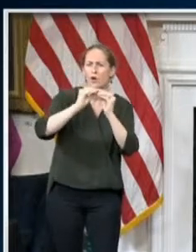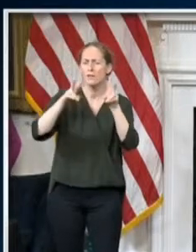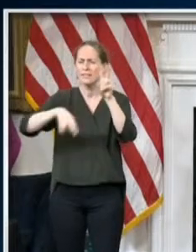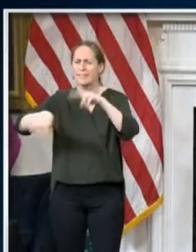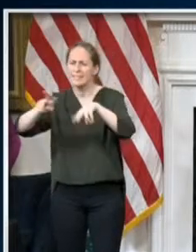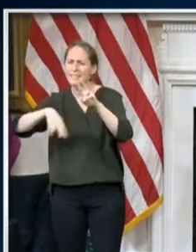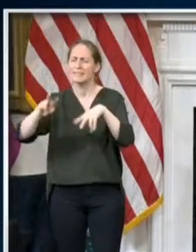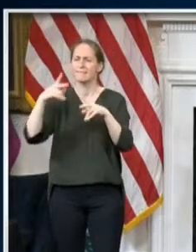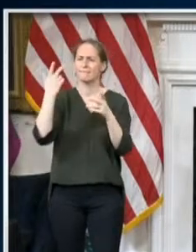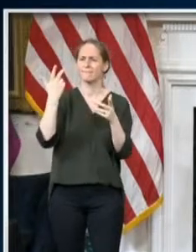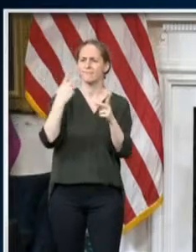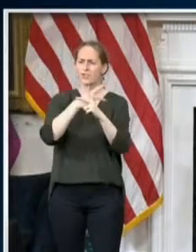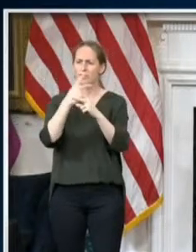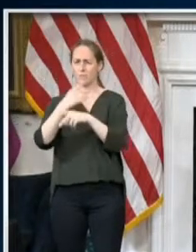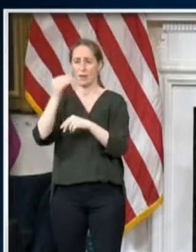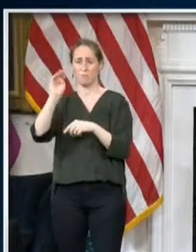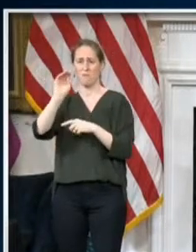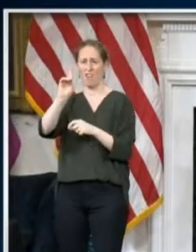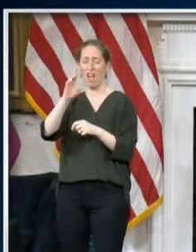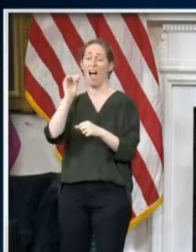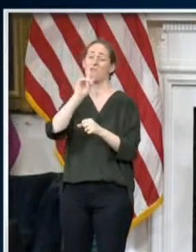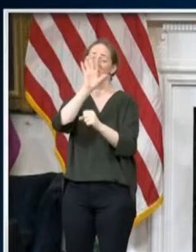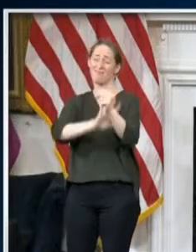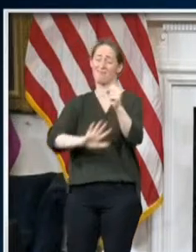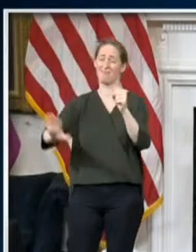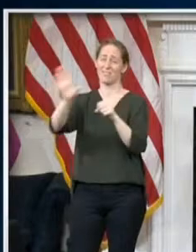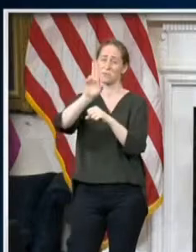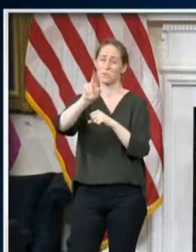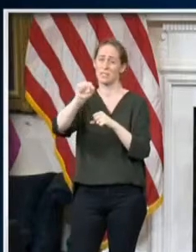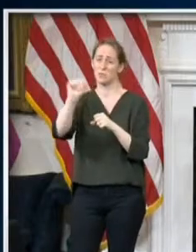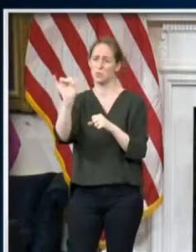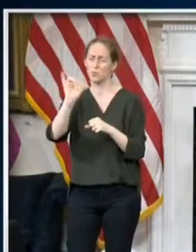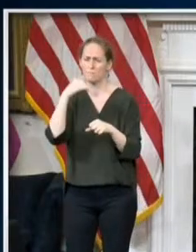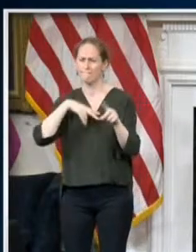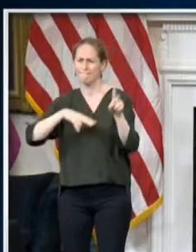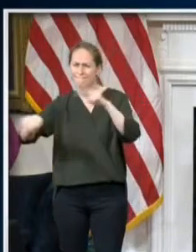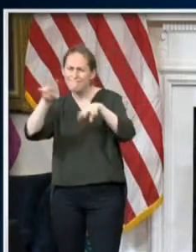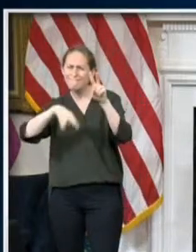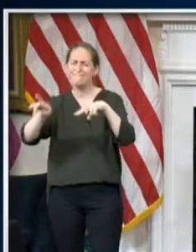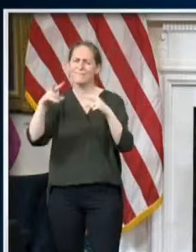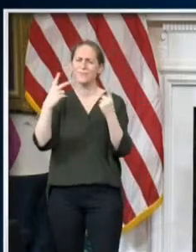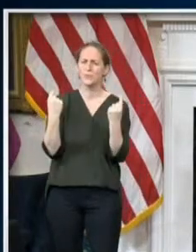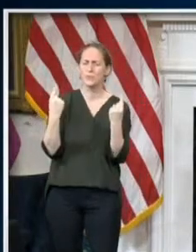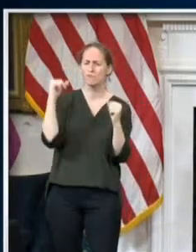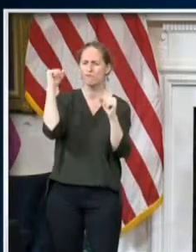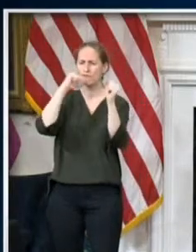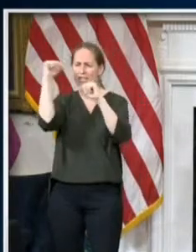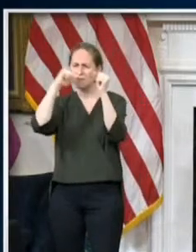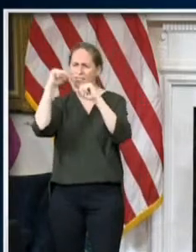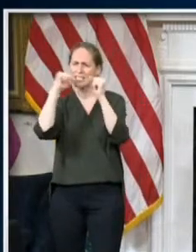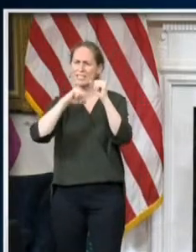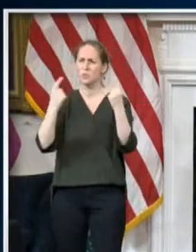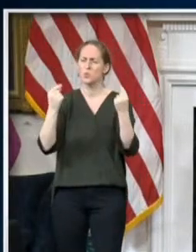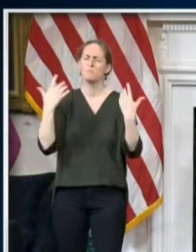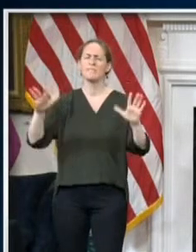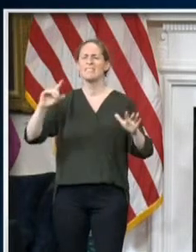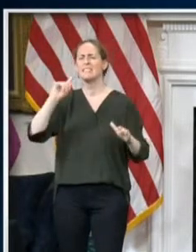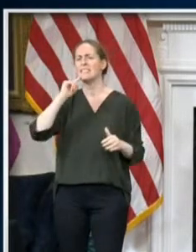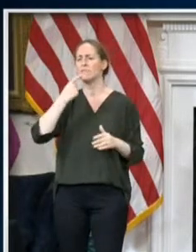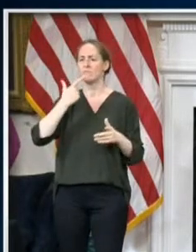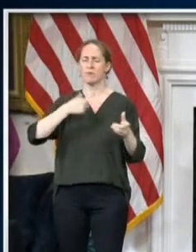region and across the country. We are experiencing an out-of-control spike across the United